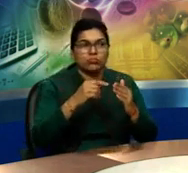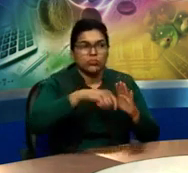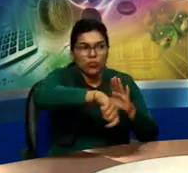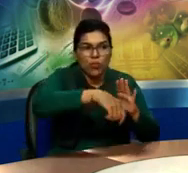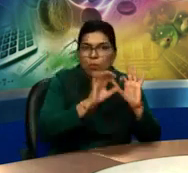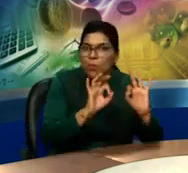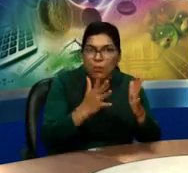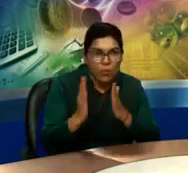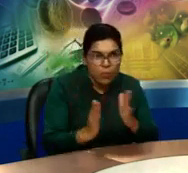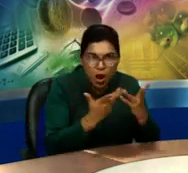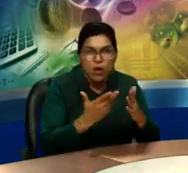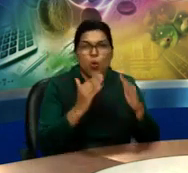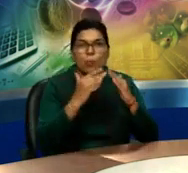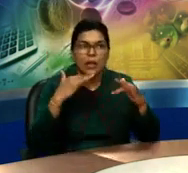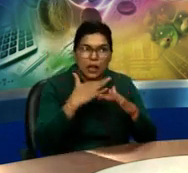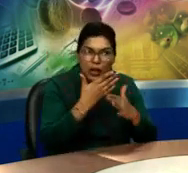disregarding and not following the rules.